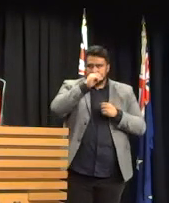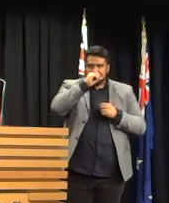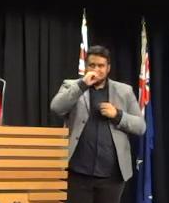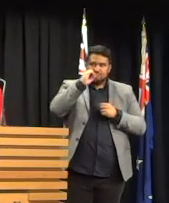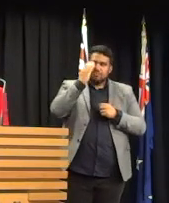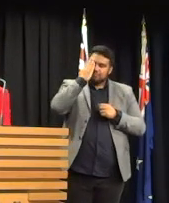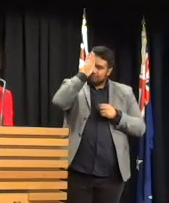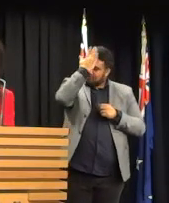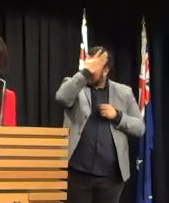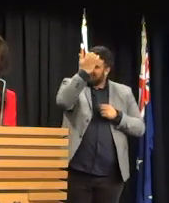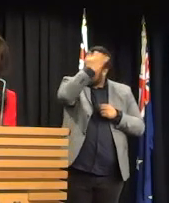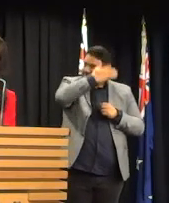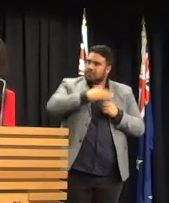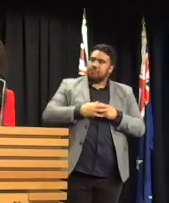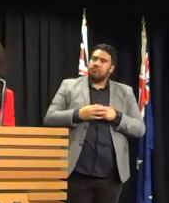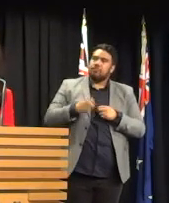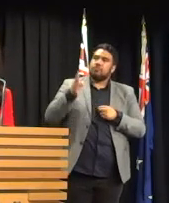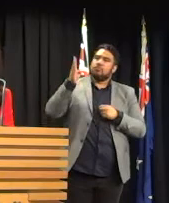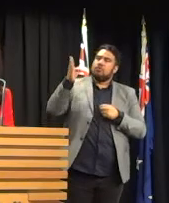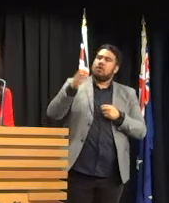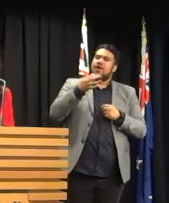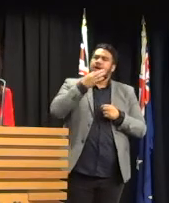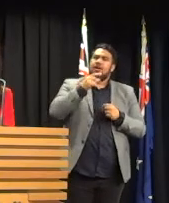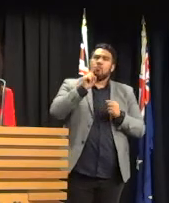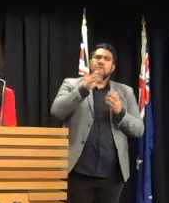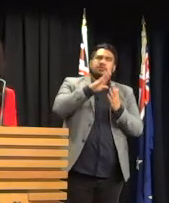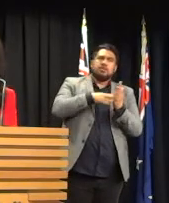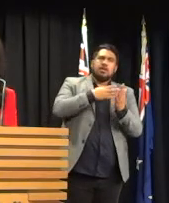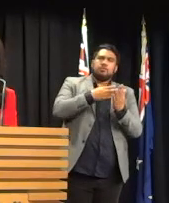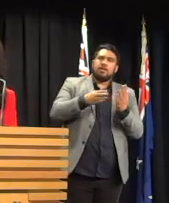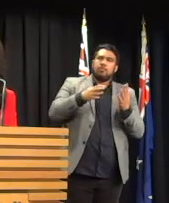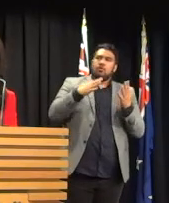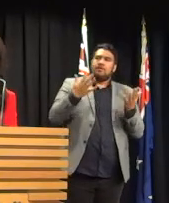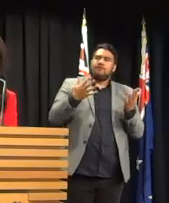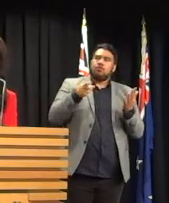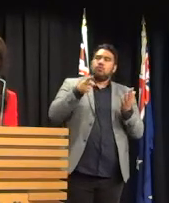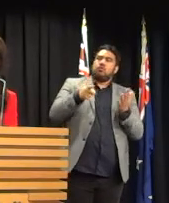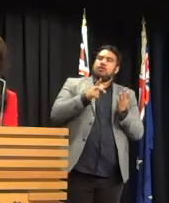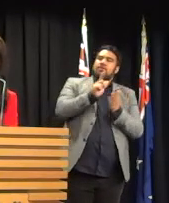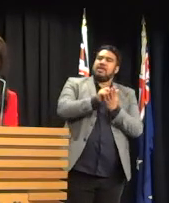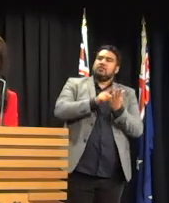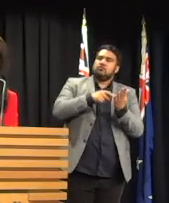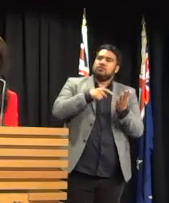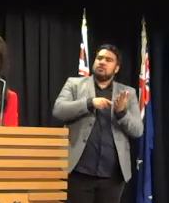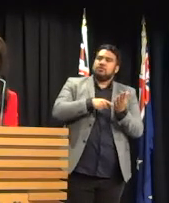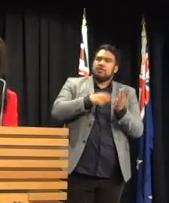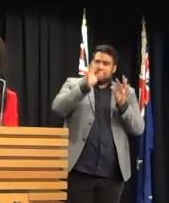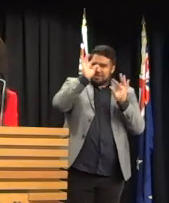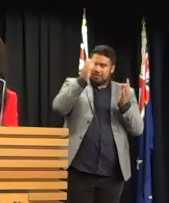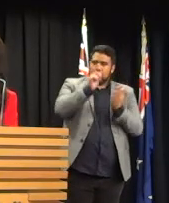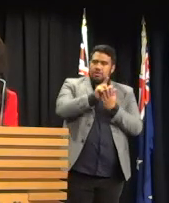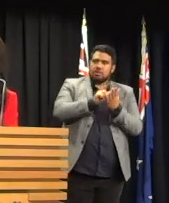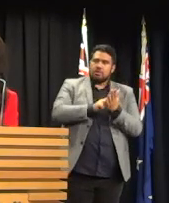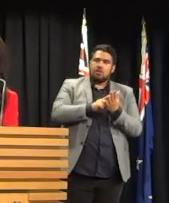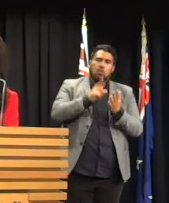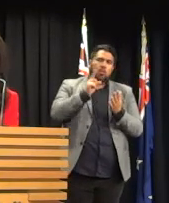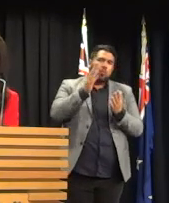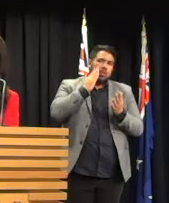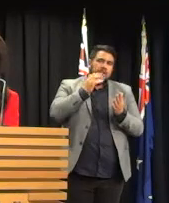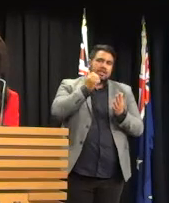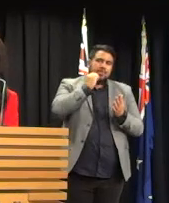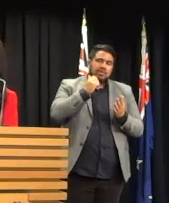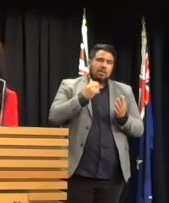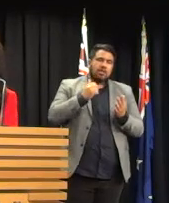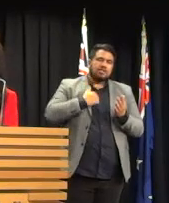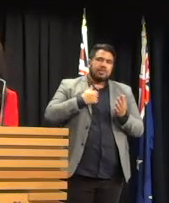here and then I'll come back to you. What's the timetable on the dairy legislation? When might we expect to see it? Oh, my recollection is soon, but I